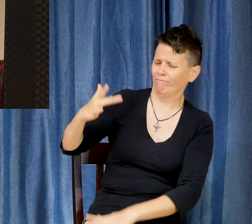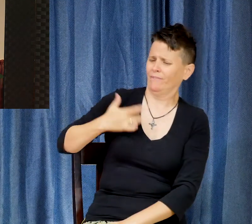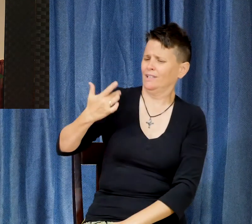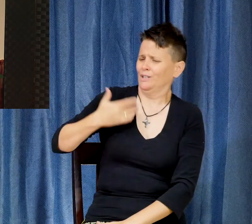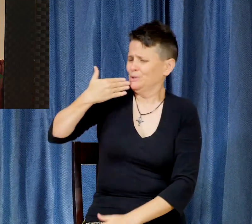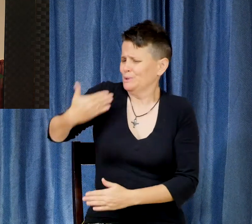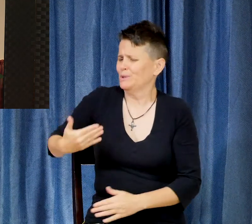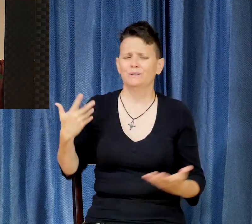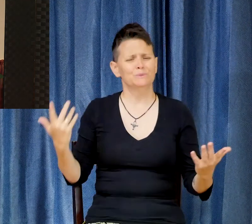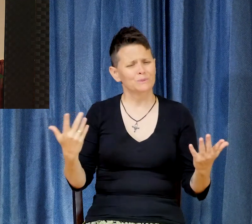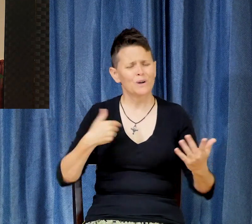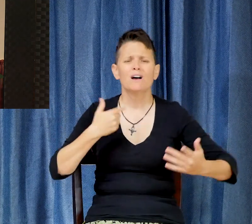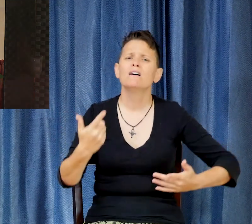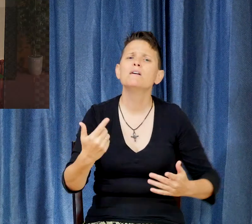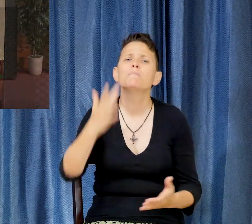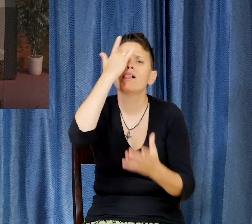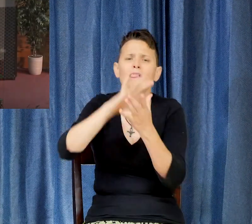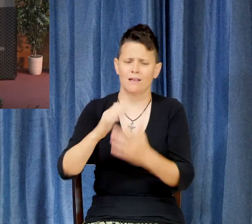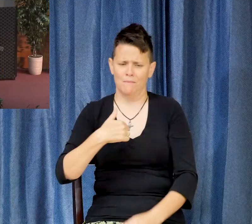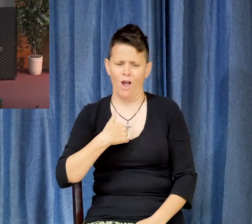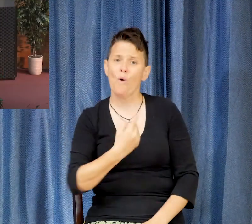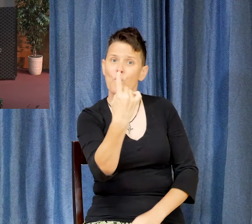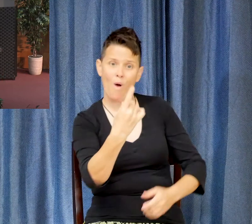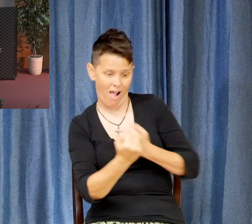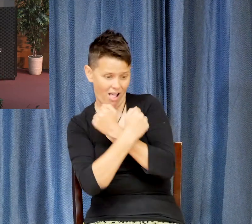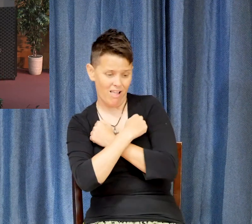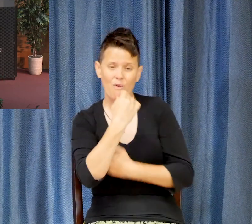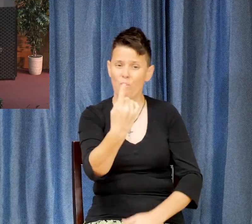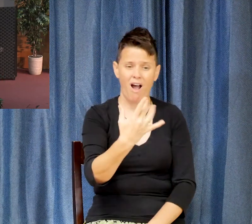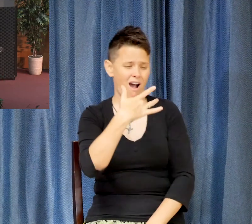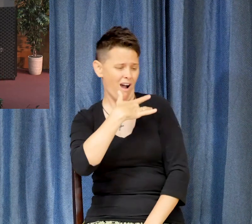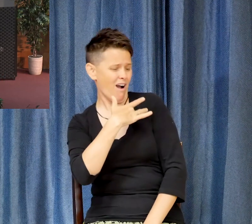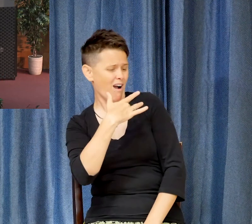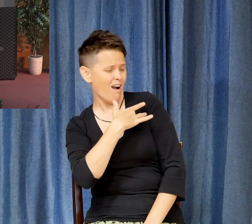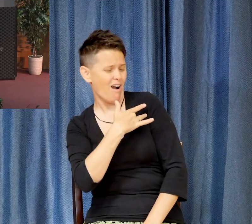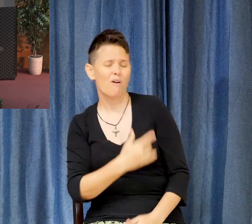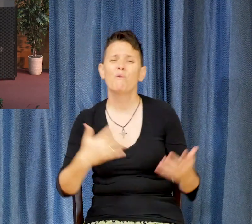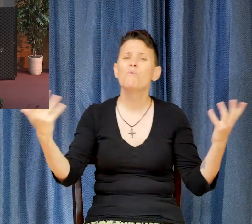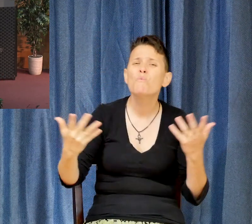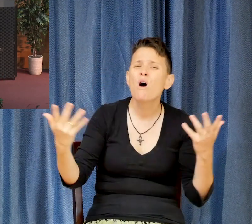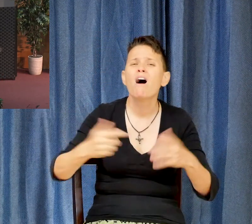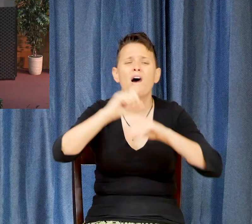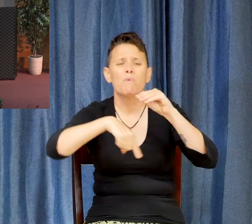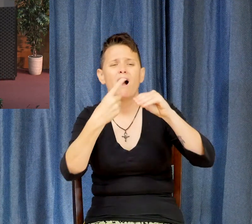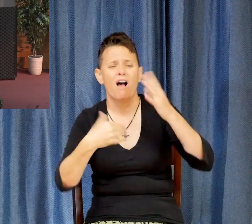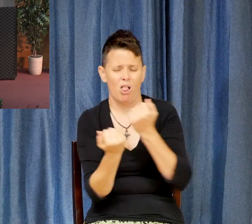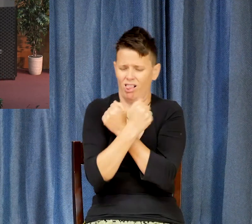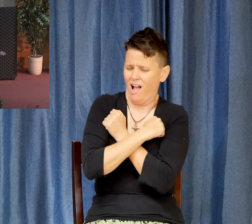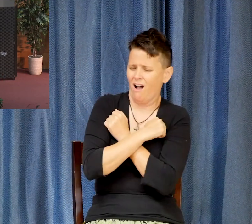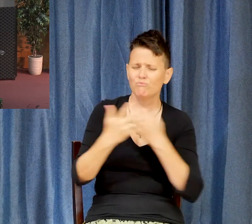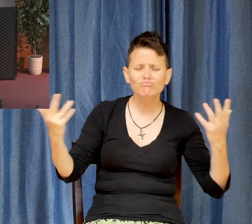Believe me, one love. What about the one heart? What about the love?